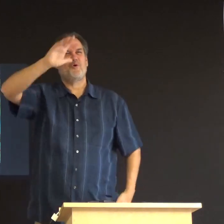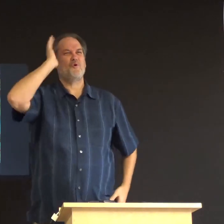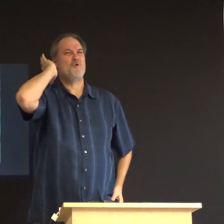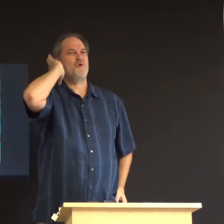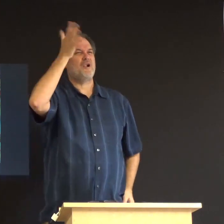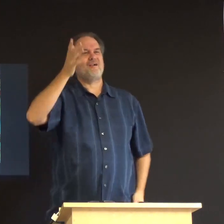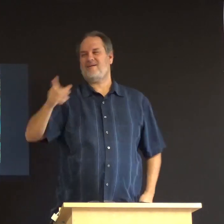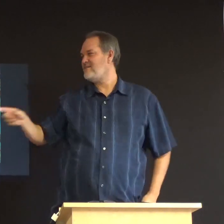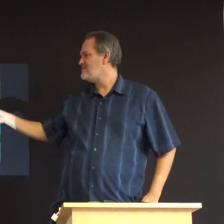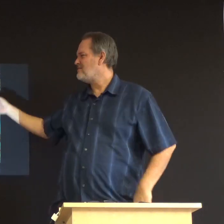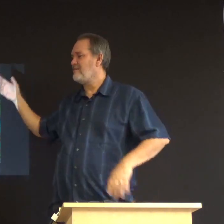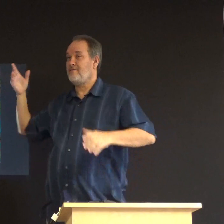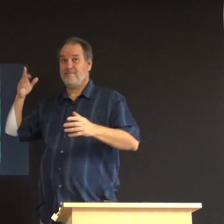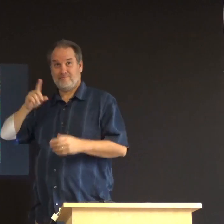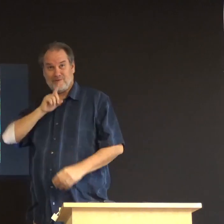together.